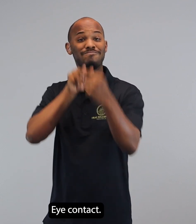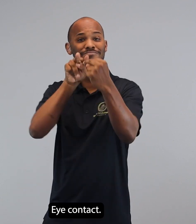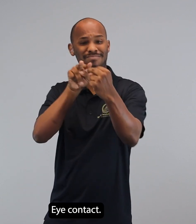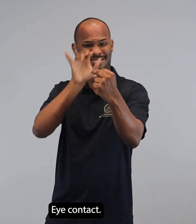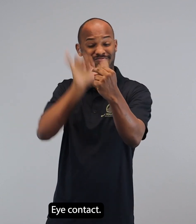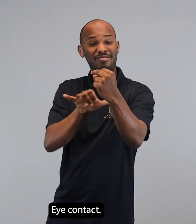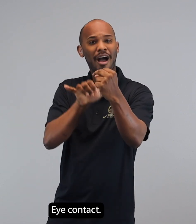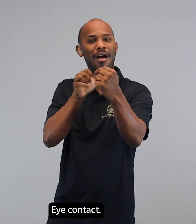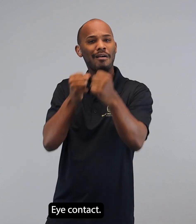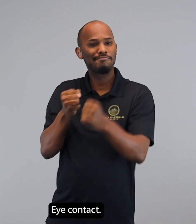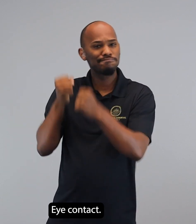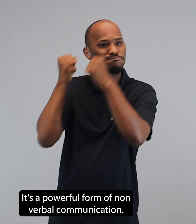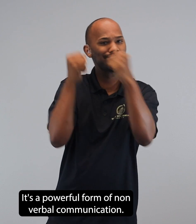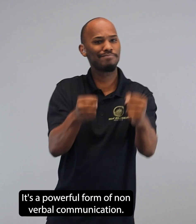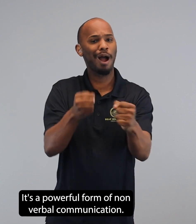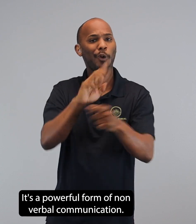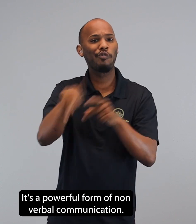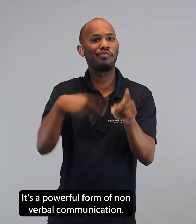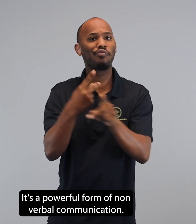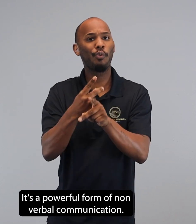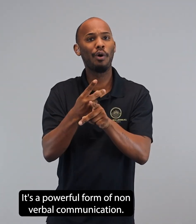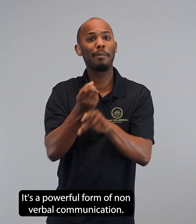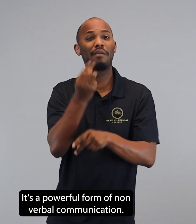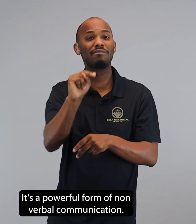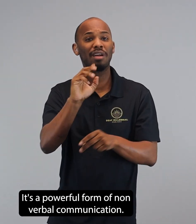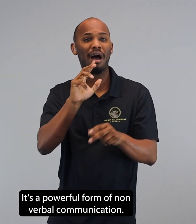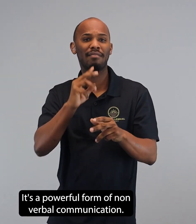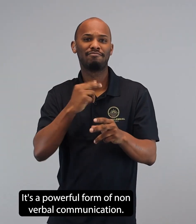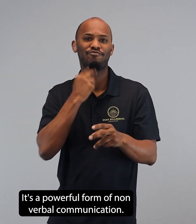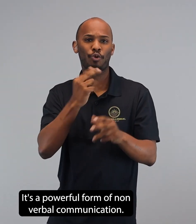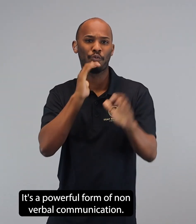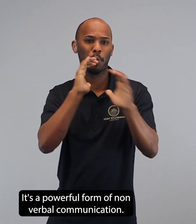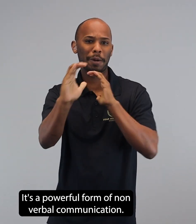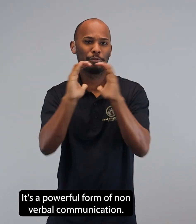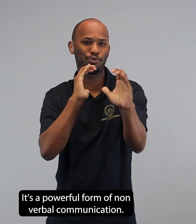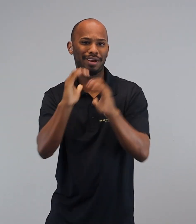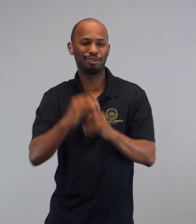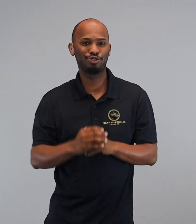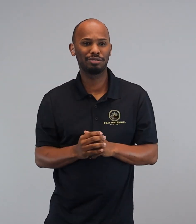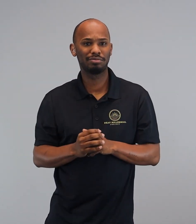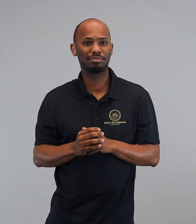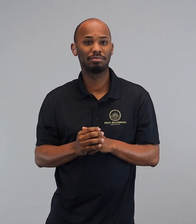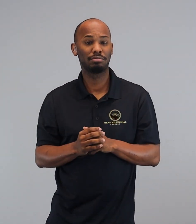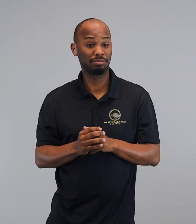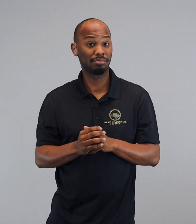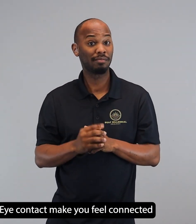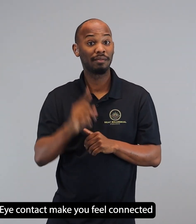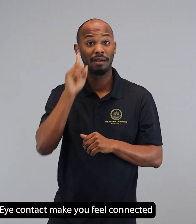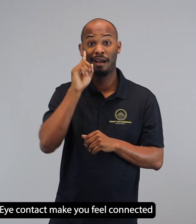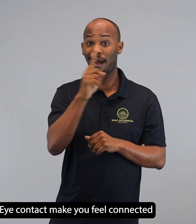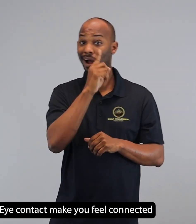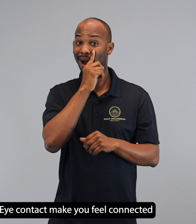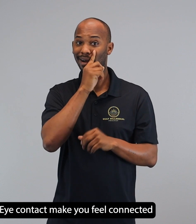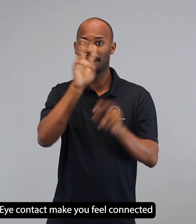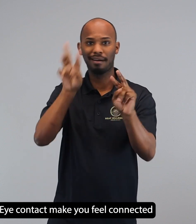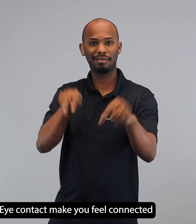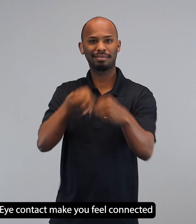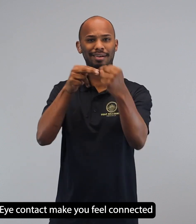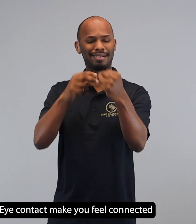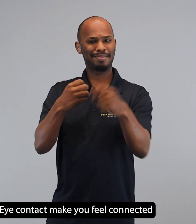Eye contact is a powerful form of nonverbal communication. Eye contact makes us